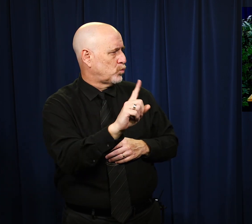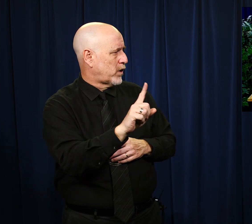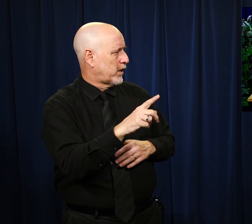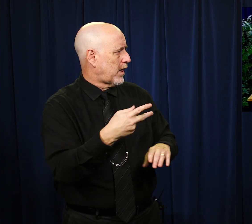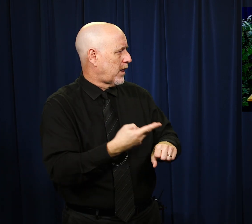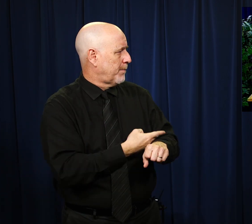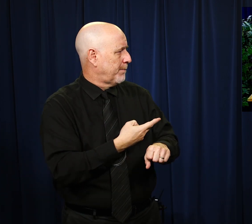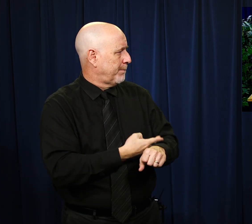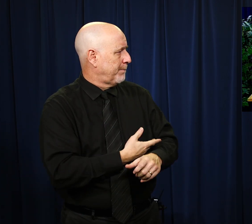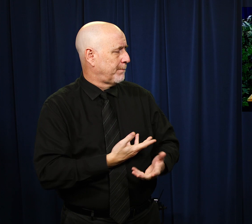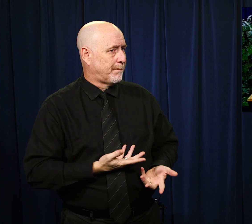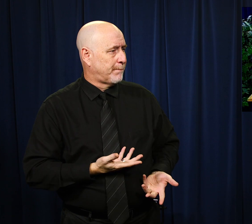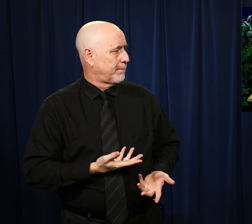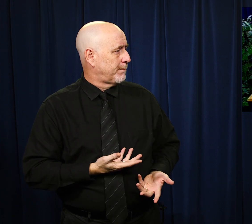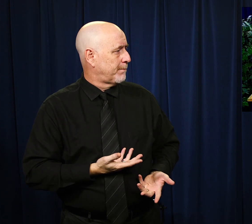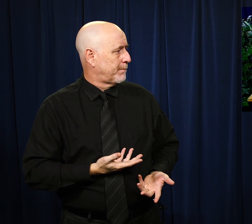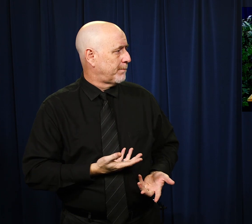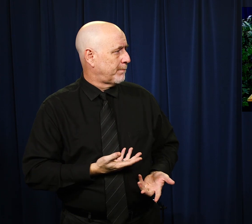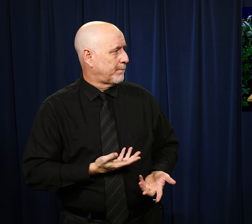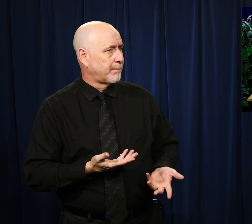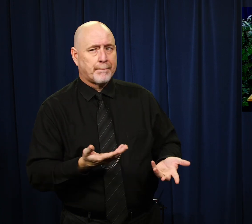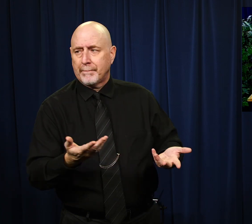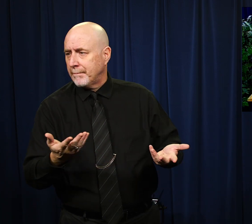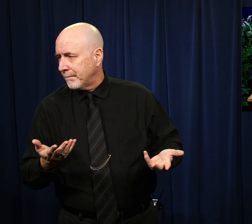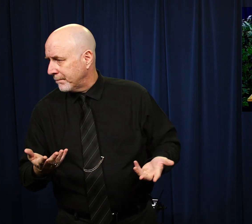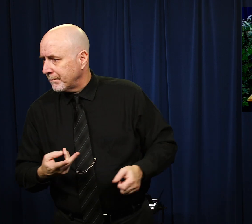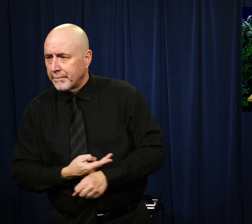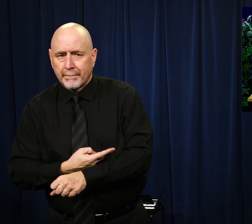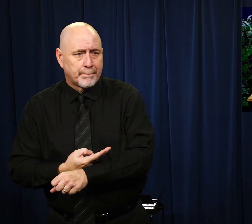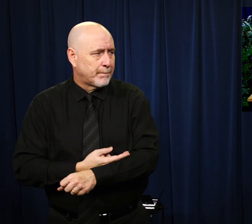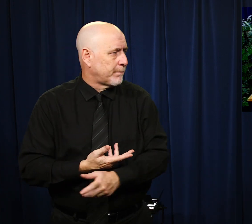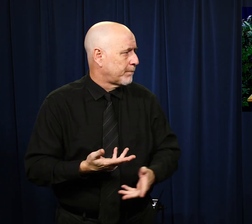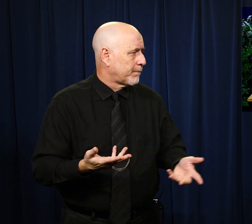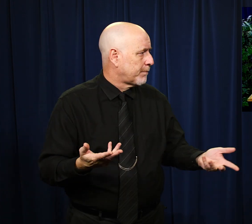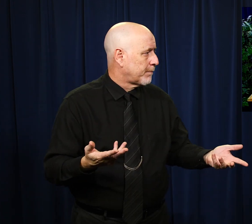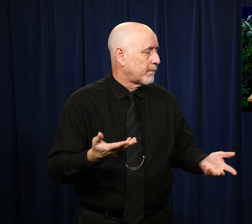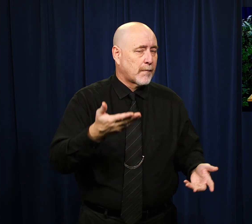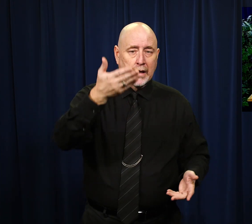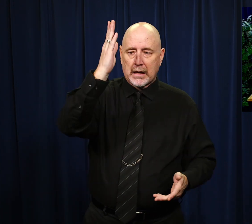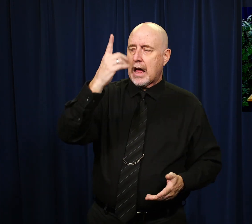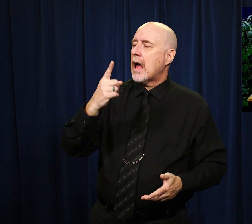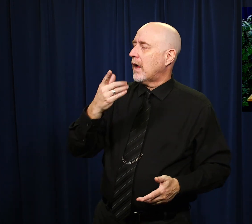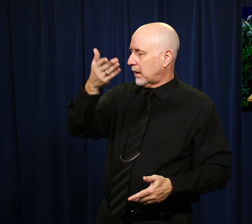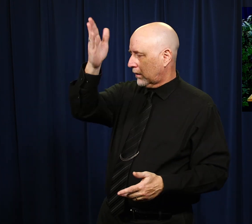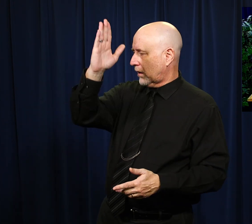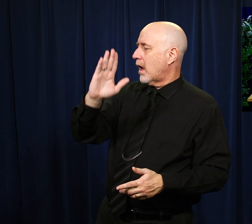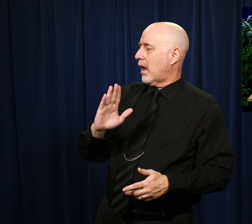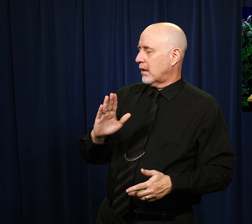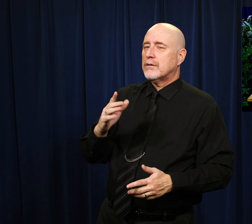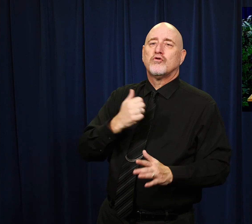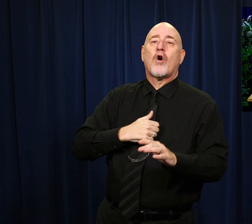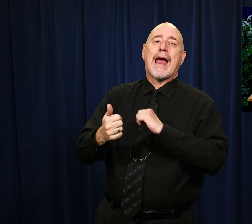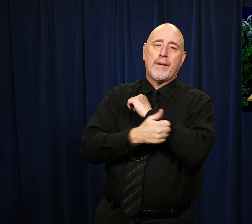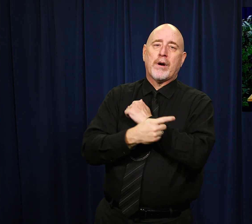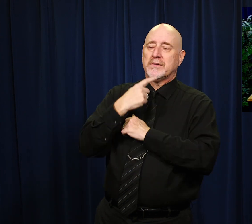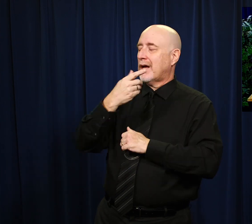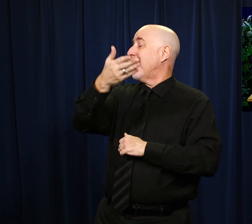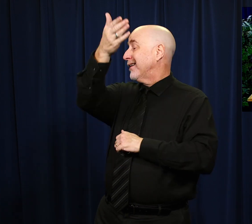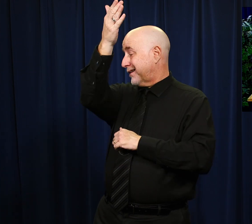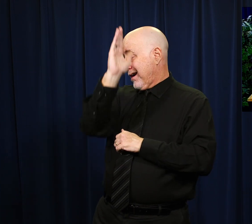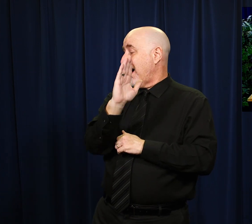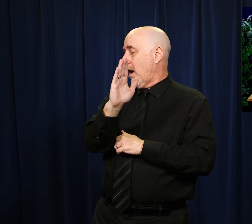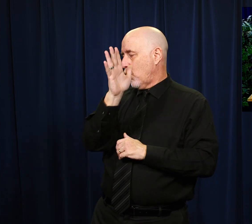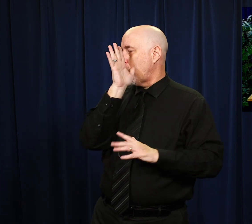Where's the lamb? Where do I find this lamb? And God said Abraham says